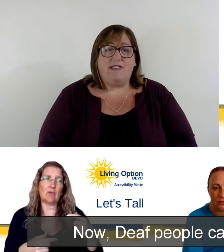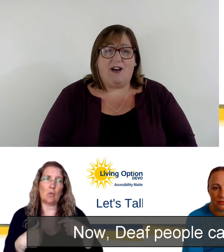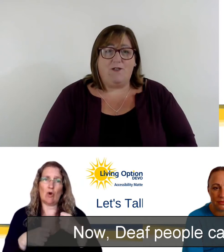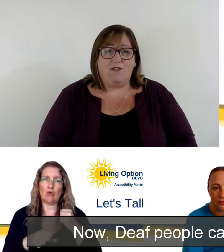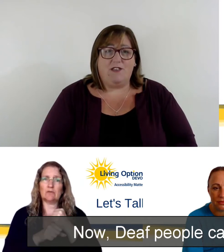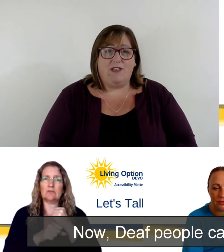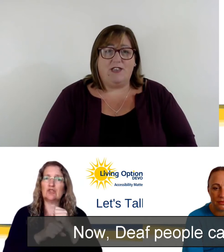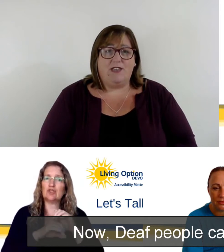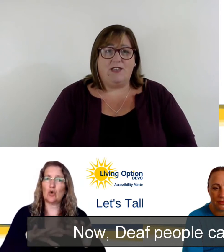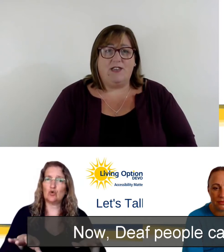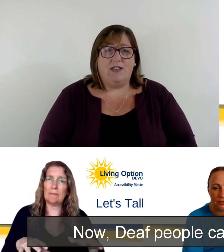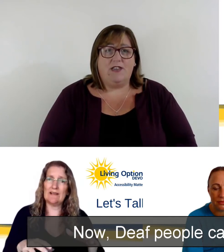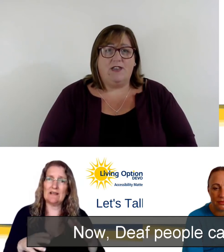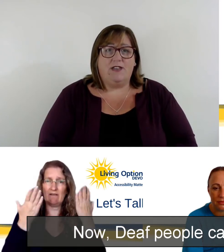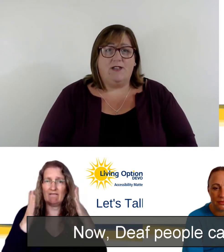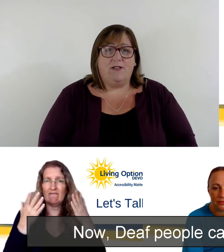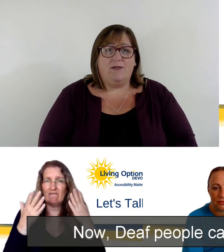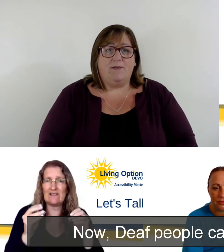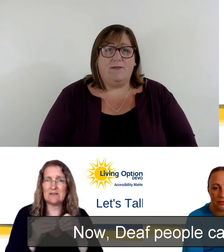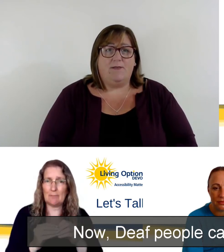refer themselves.